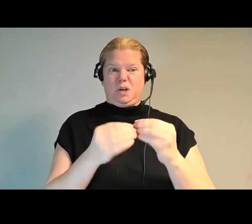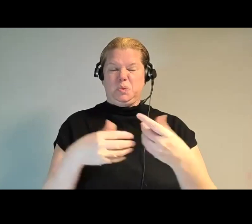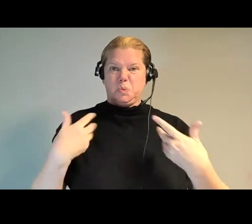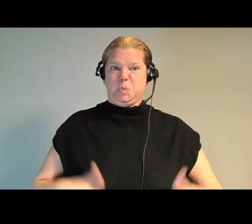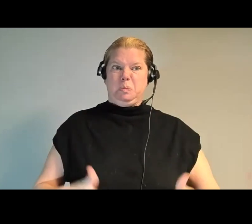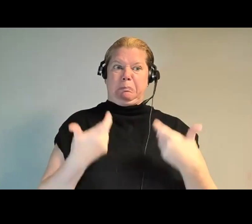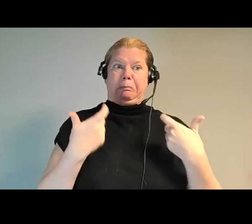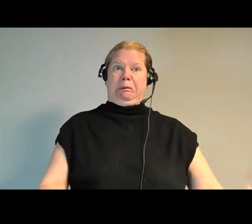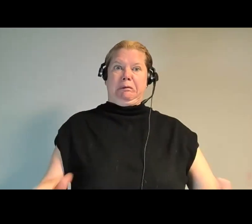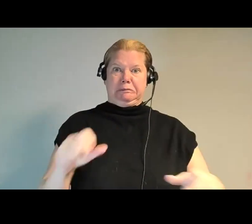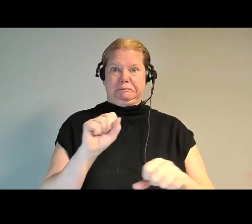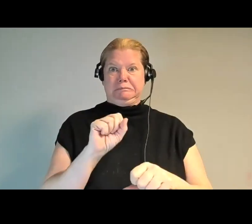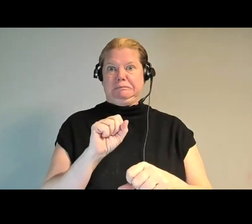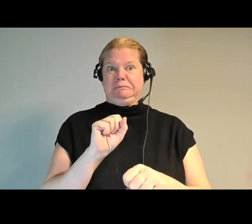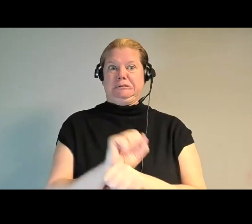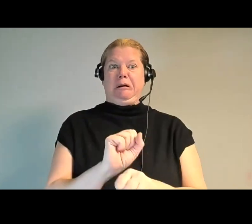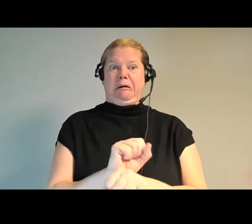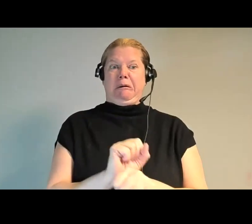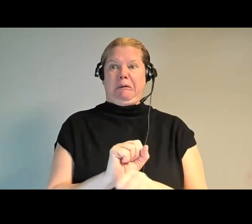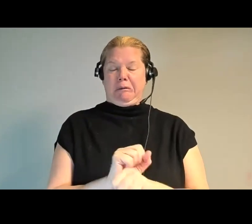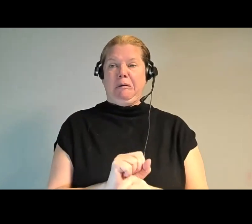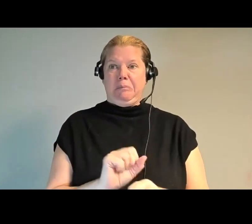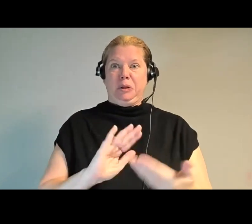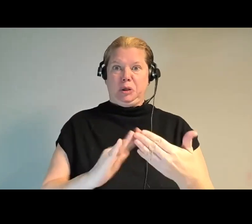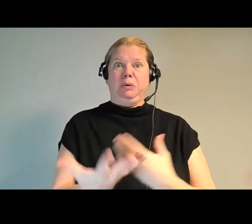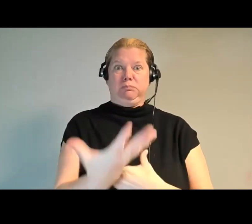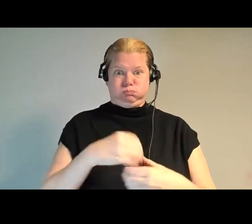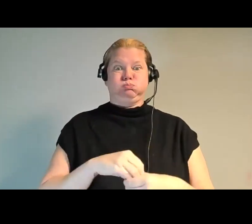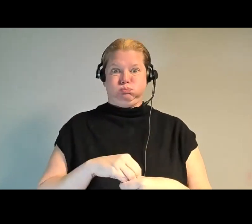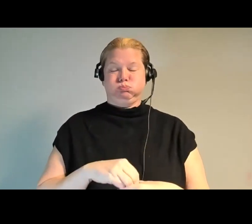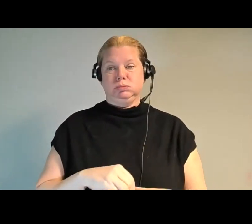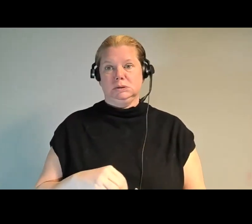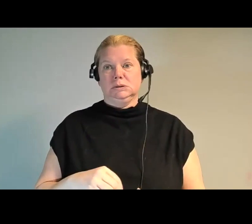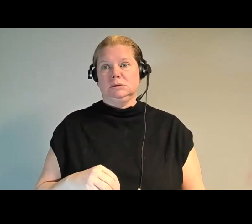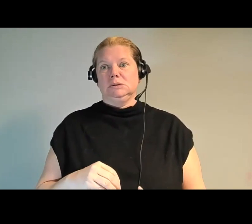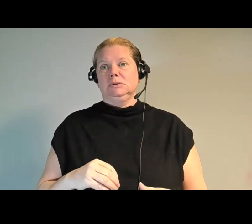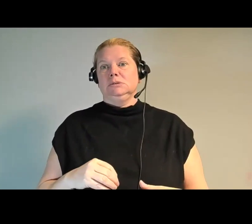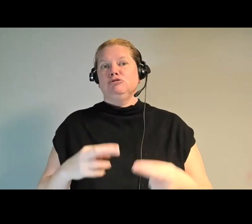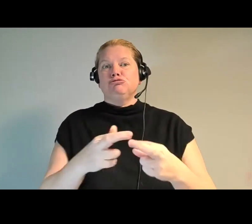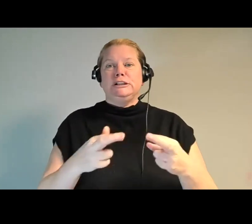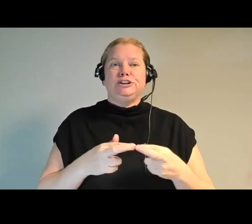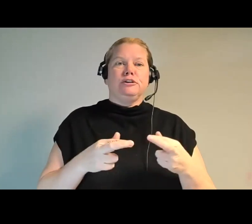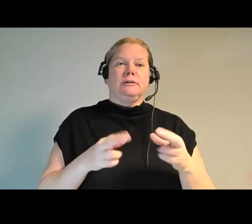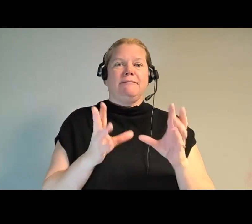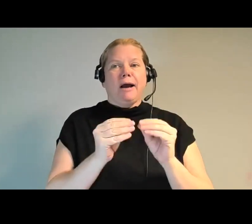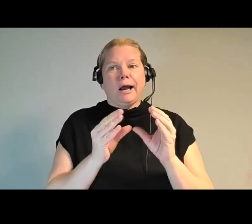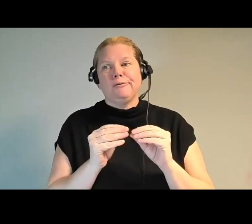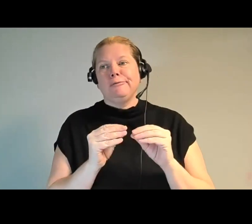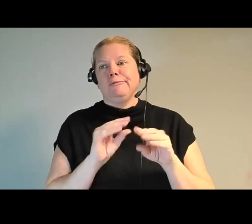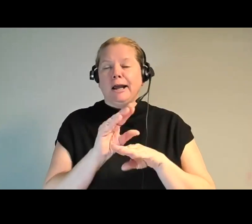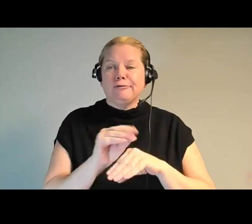undertaking. It's a very community engaged process. We have a regional advisory committee or council that